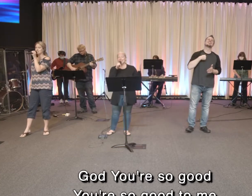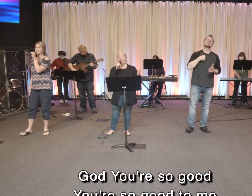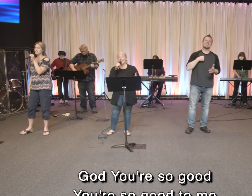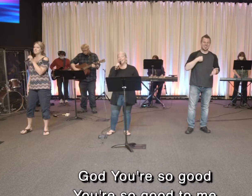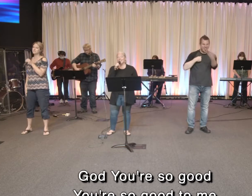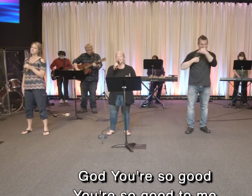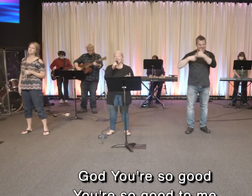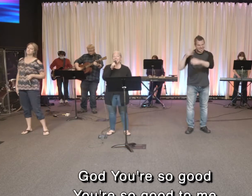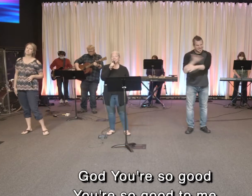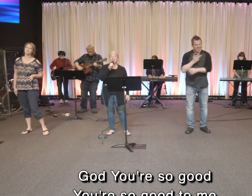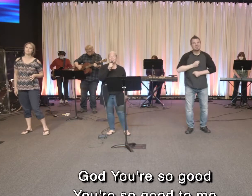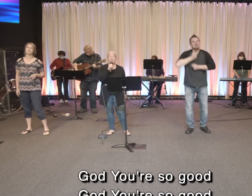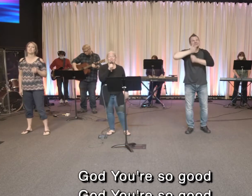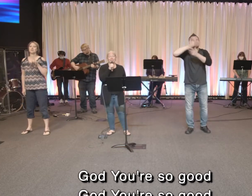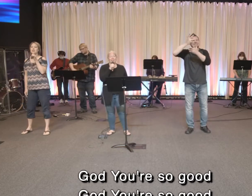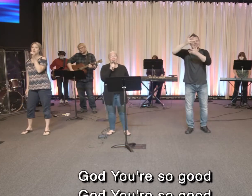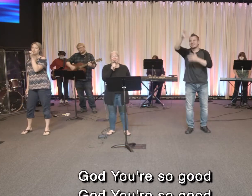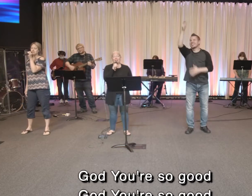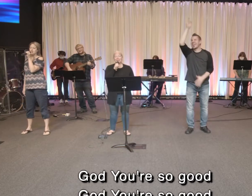Let's sing that out together.